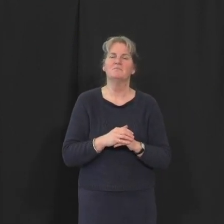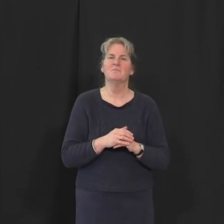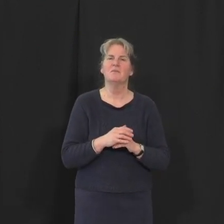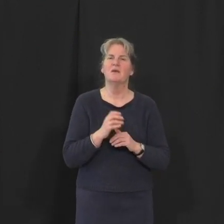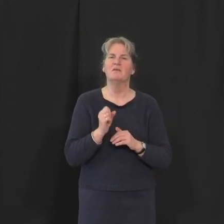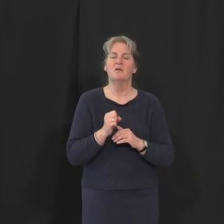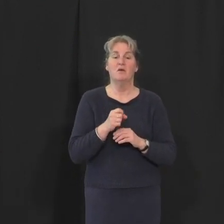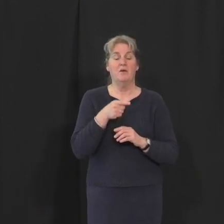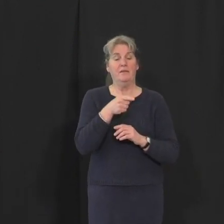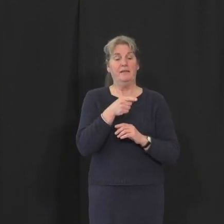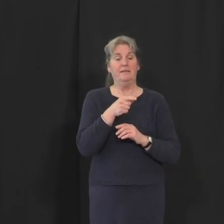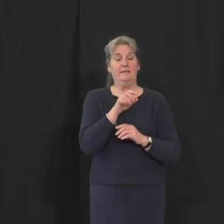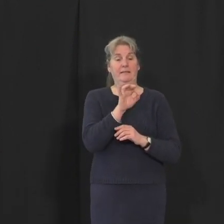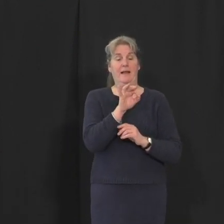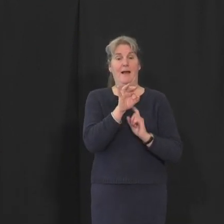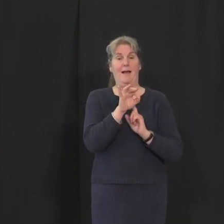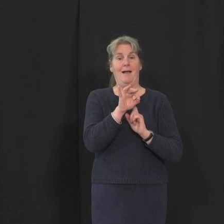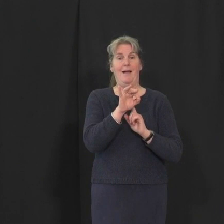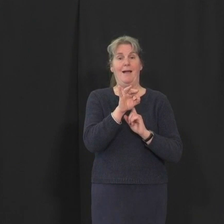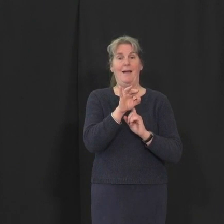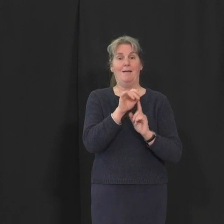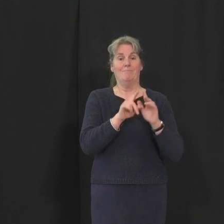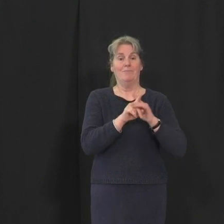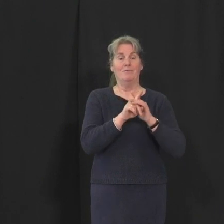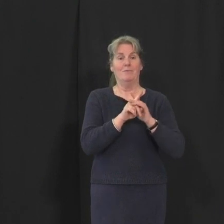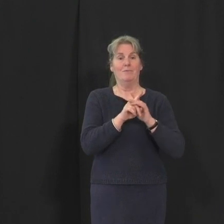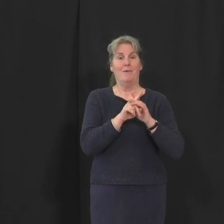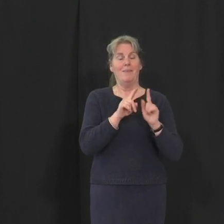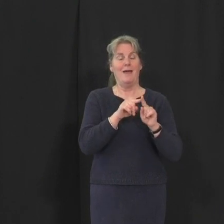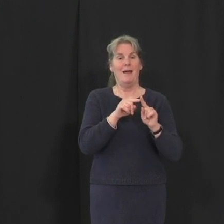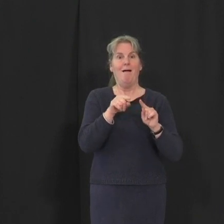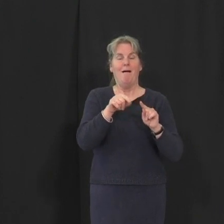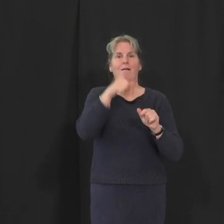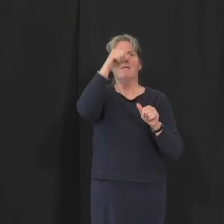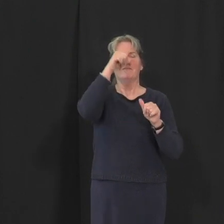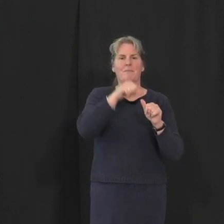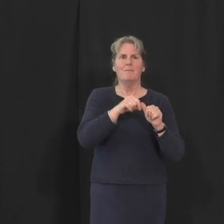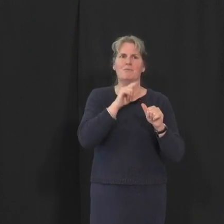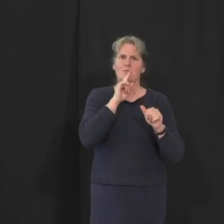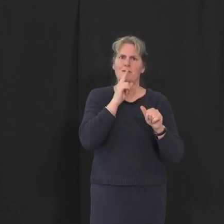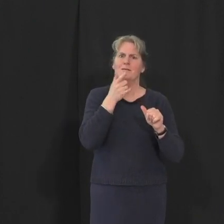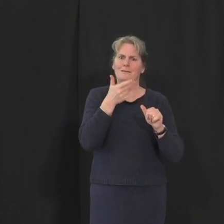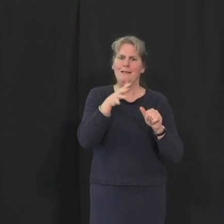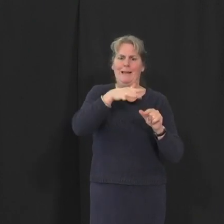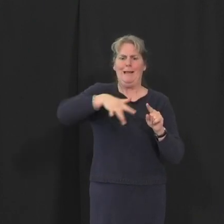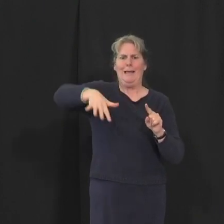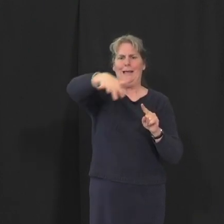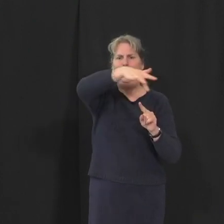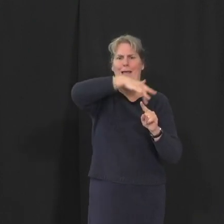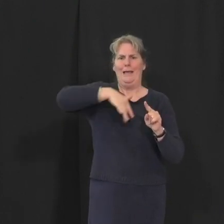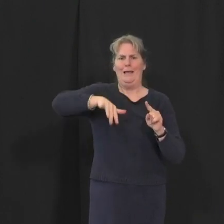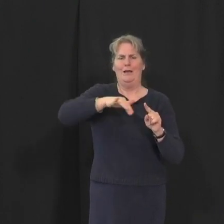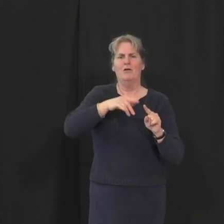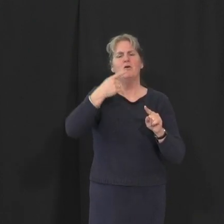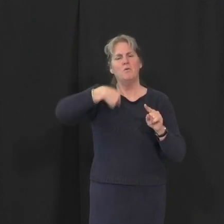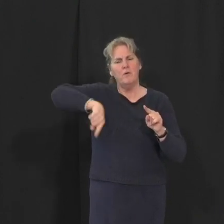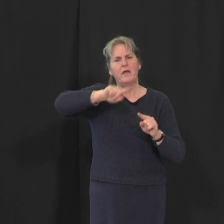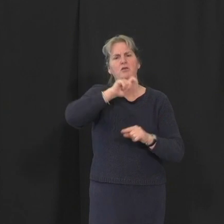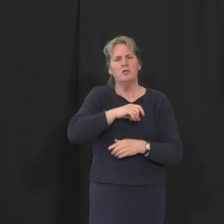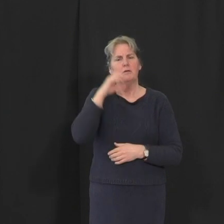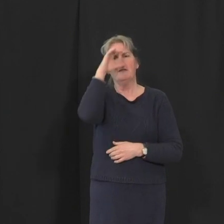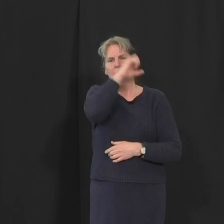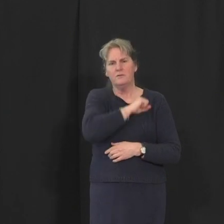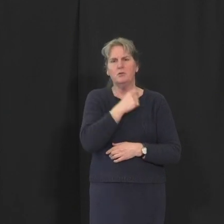think this case is a reminder that COVID is ever present, and we should assume that it's present. We should assume that there